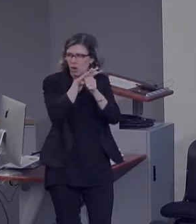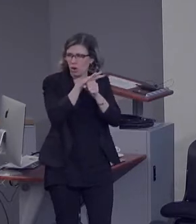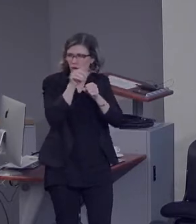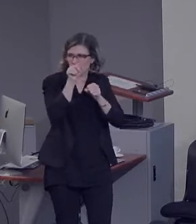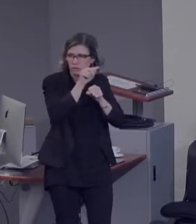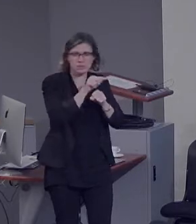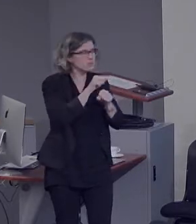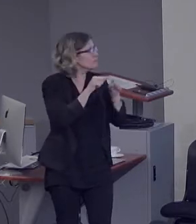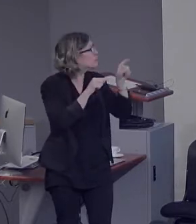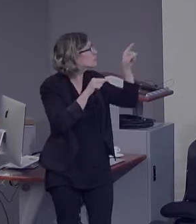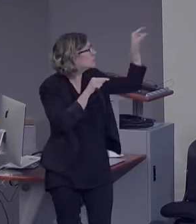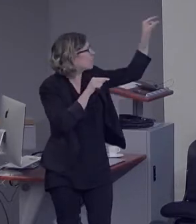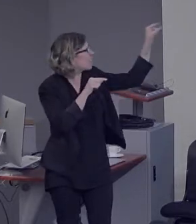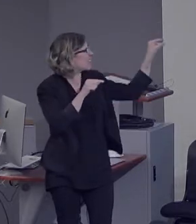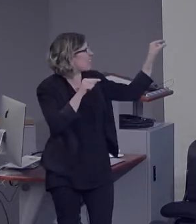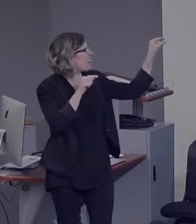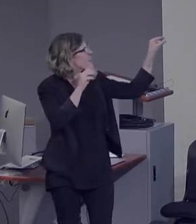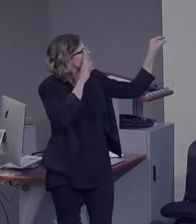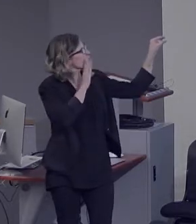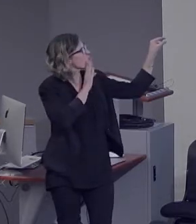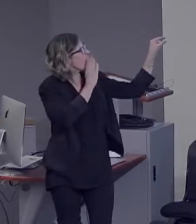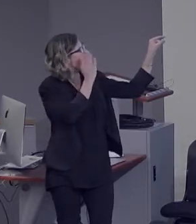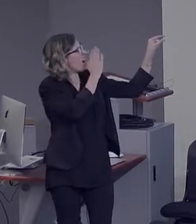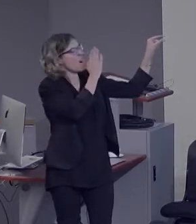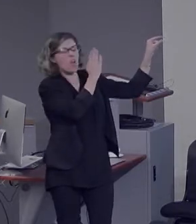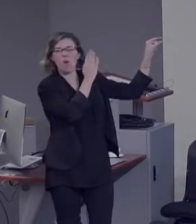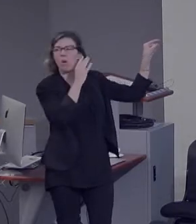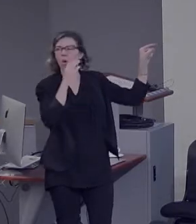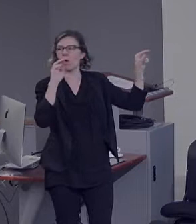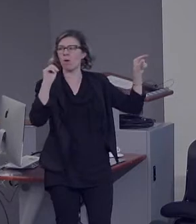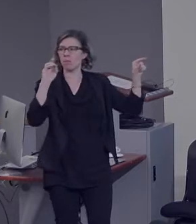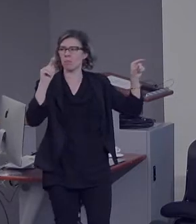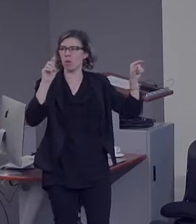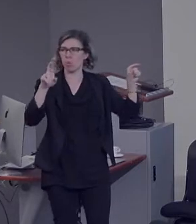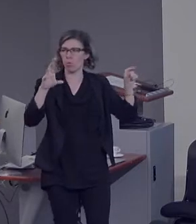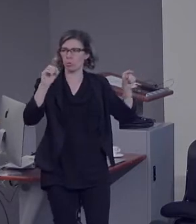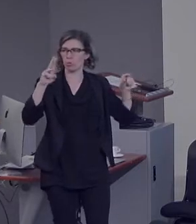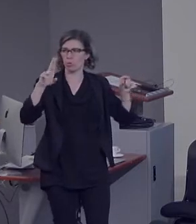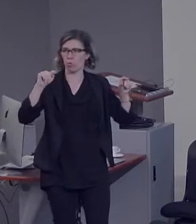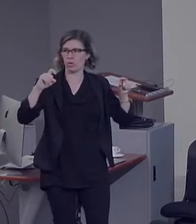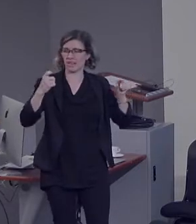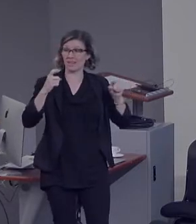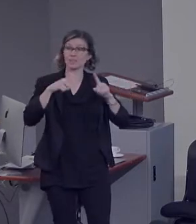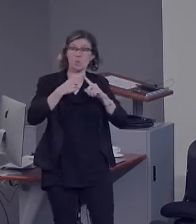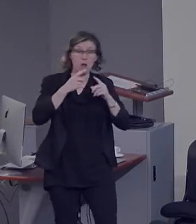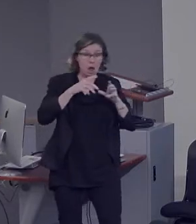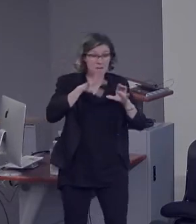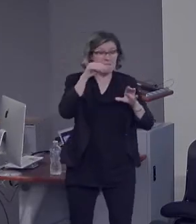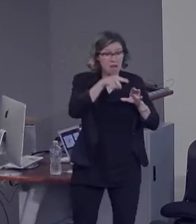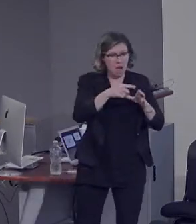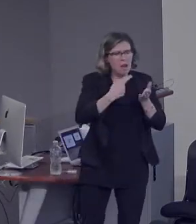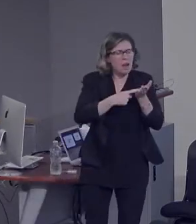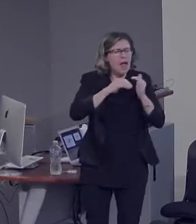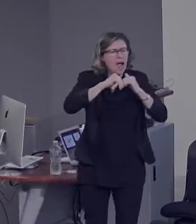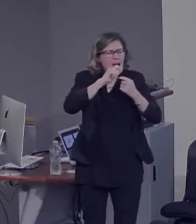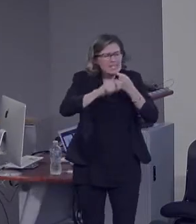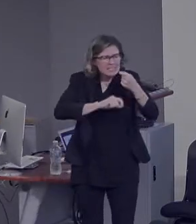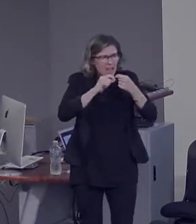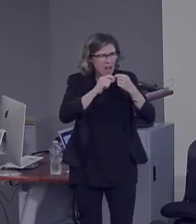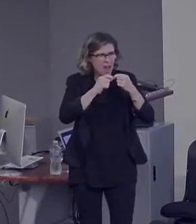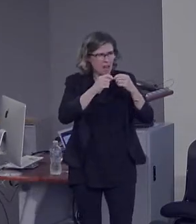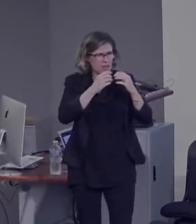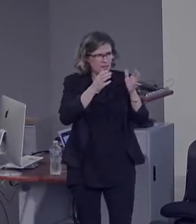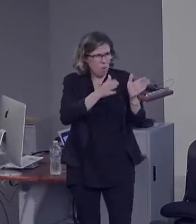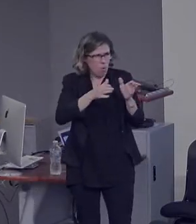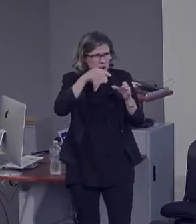And well, at this time there was a lot of discussion on how it was organized, so we decided to study this cortex, but we used